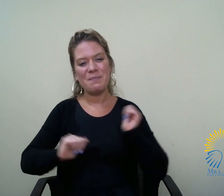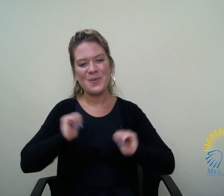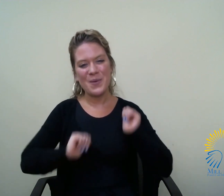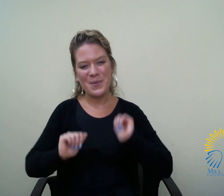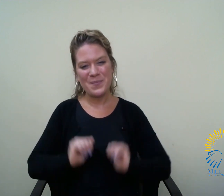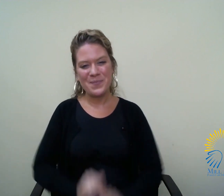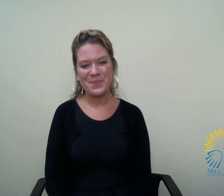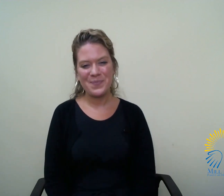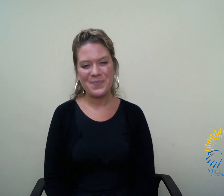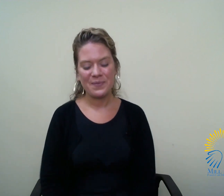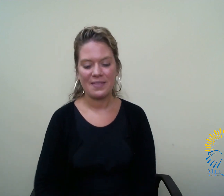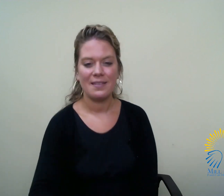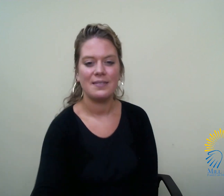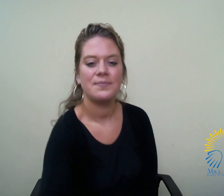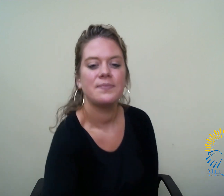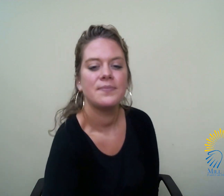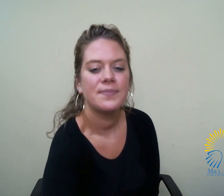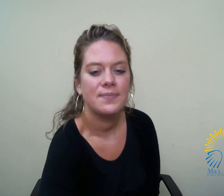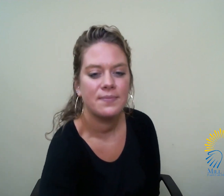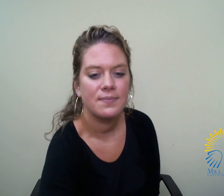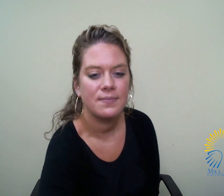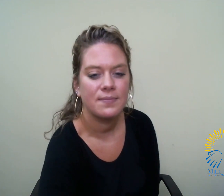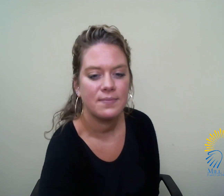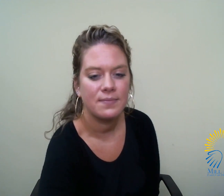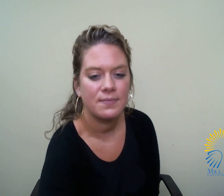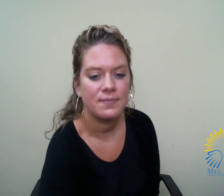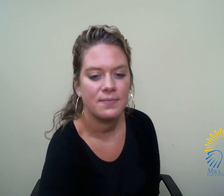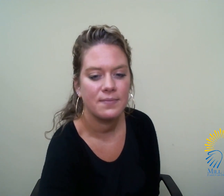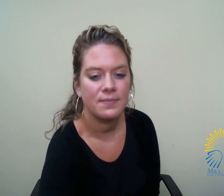Nina, you've disabled screen sharing. Hey, I just made you co-host.